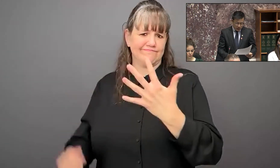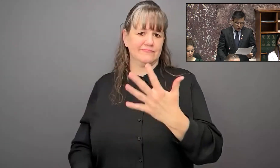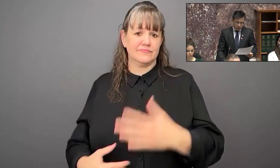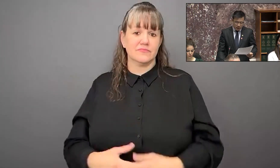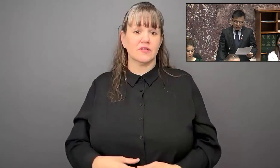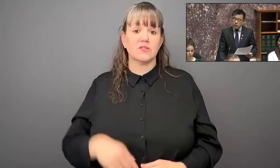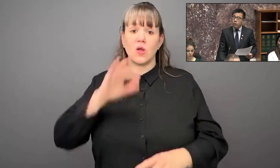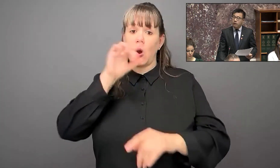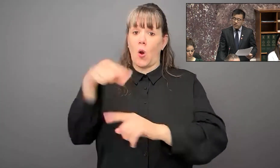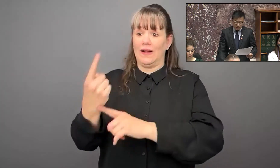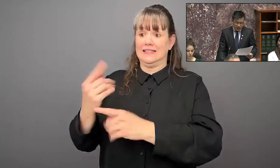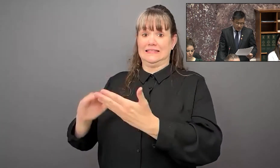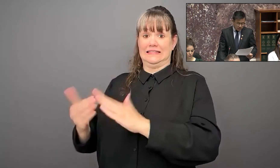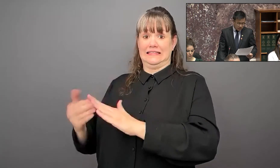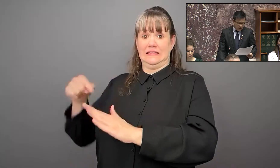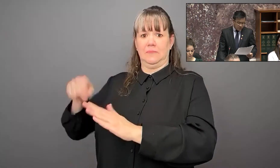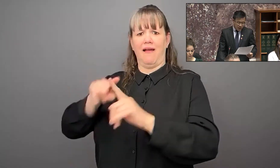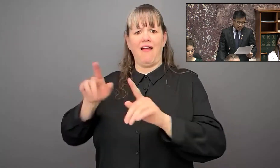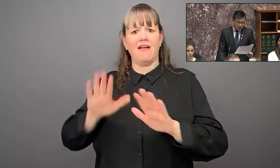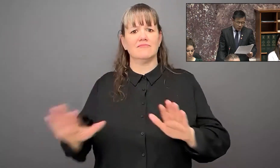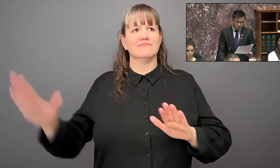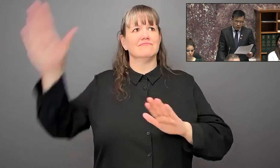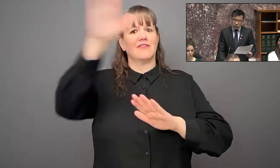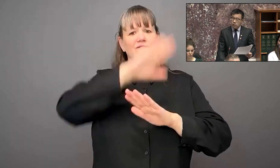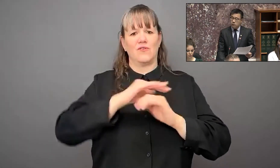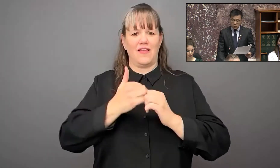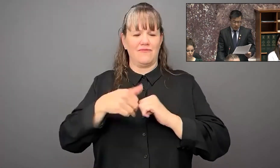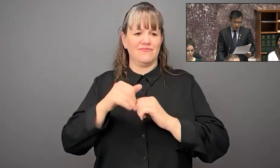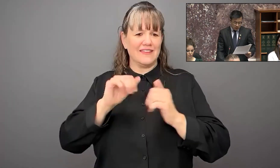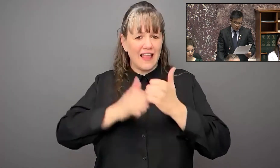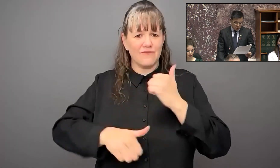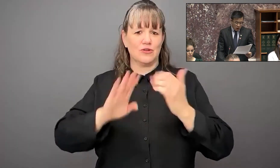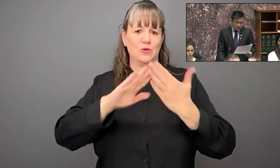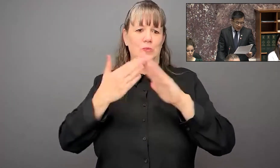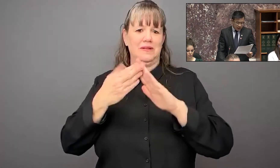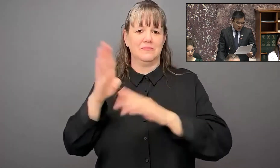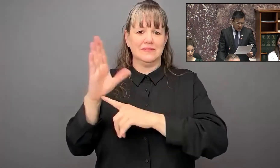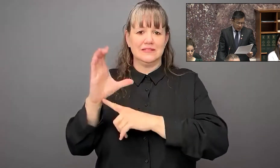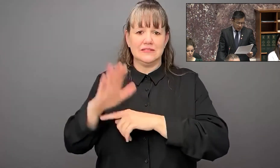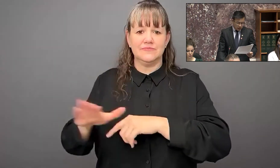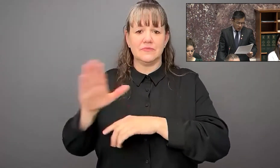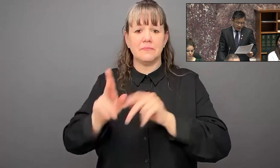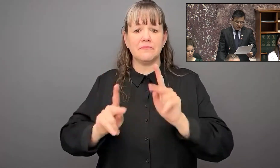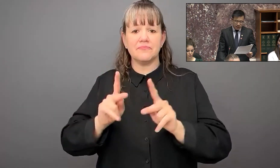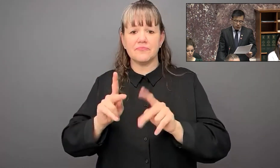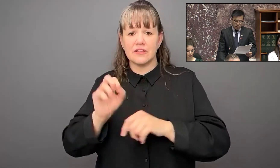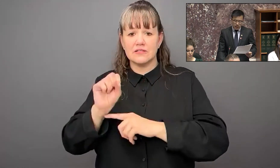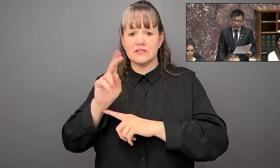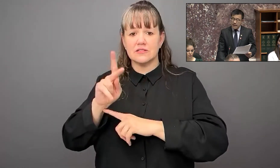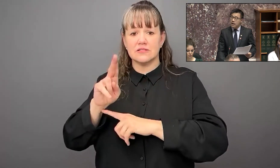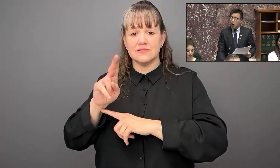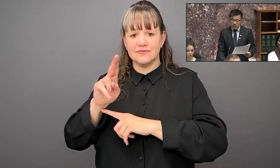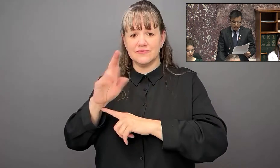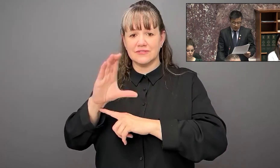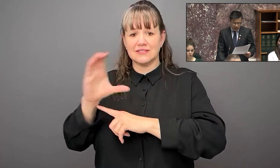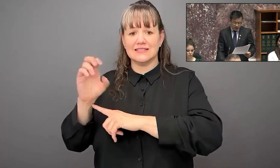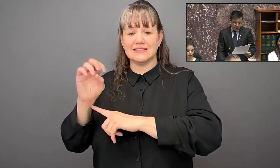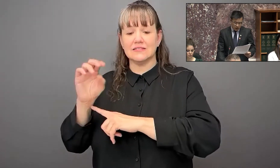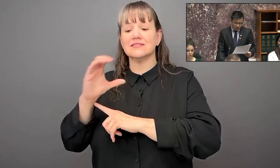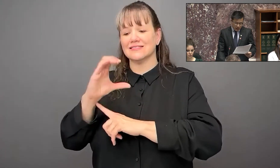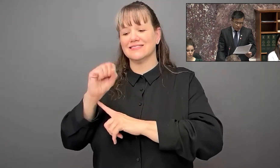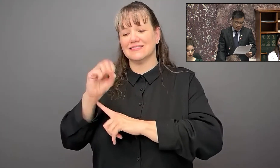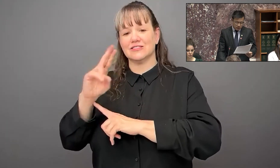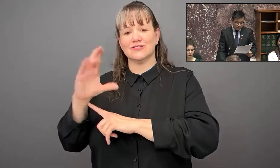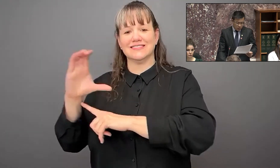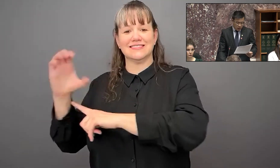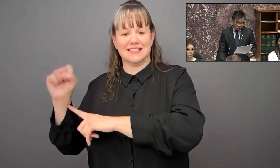to especially recognize the work of success led by CEO Queenie Chu. This long-standing community organization has helped tens